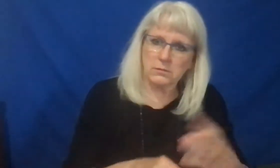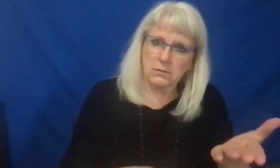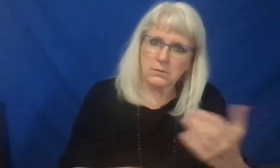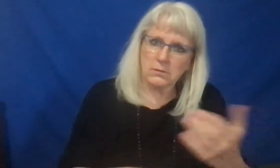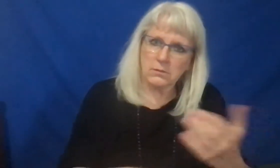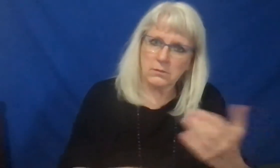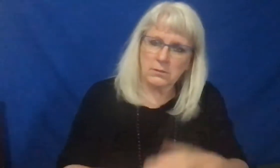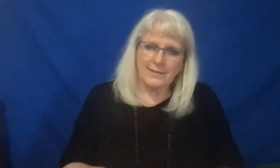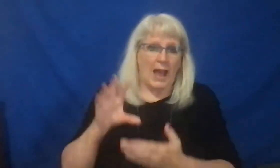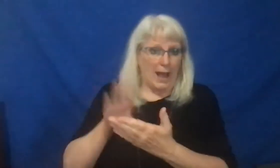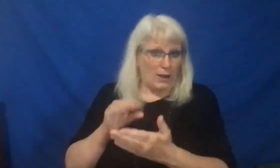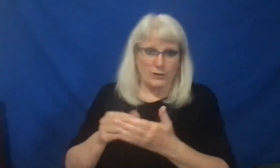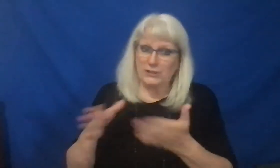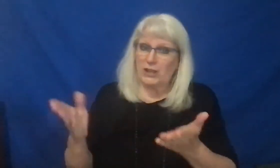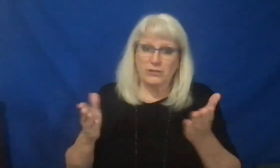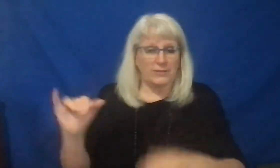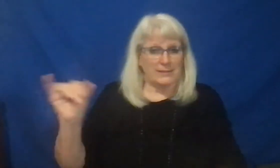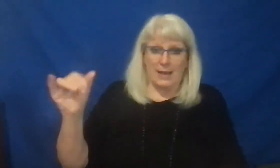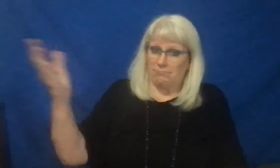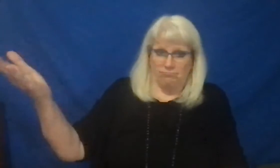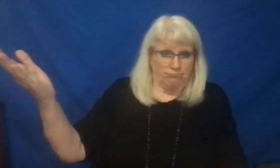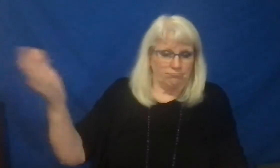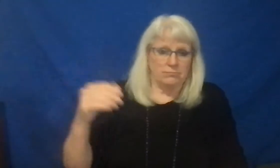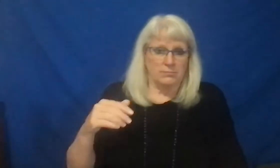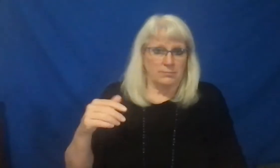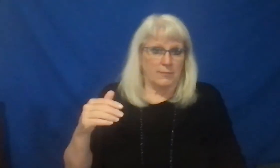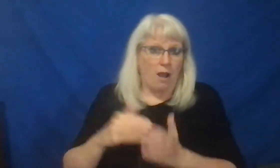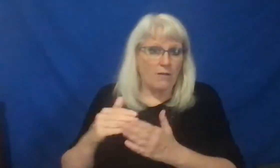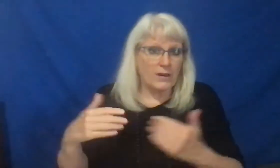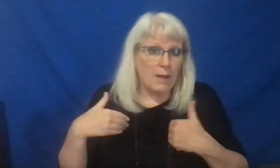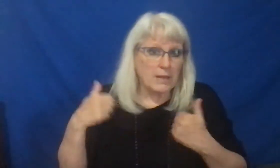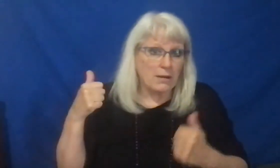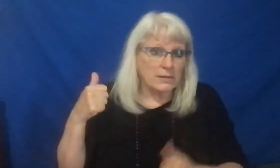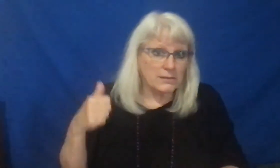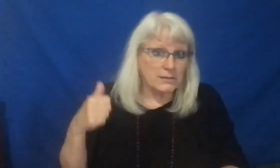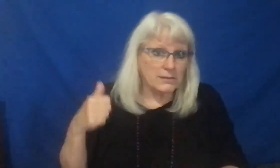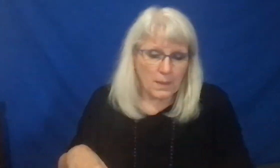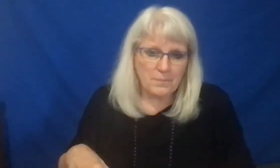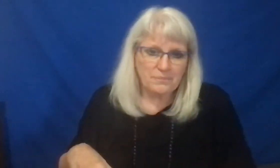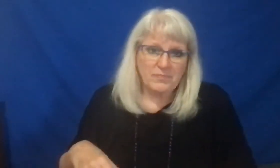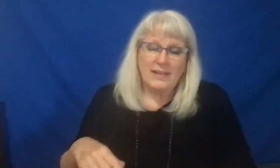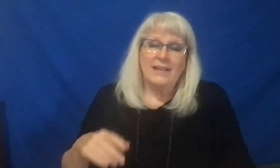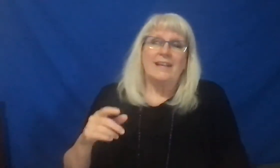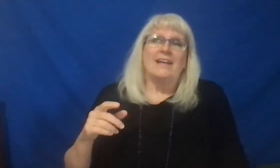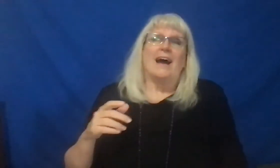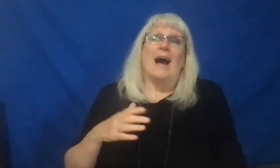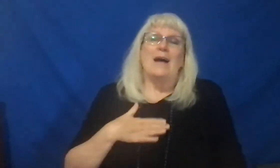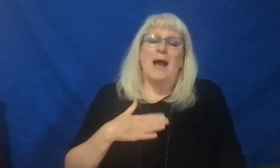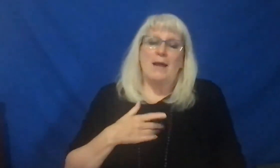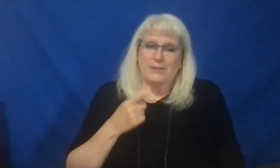general service as well. I'm often the youngest. Um, I'm happy to say that I'm generally not the only woman.